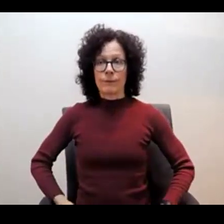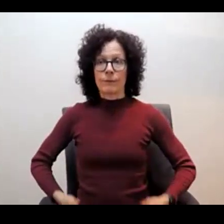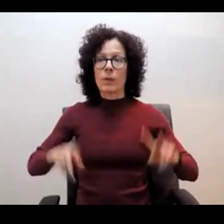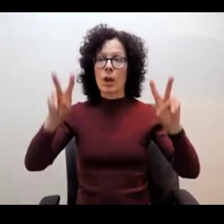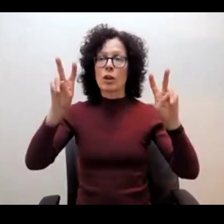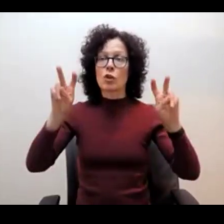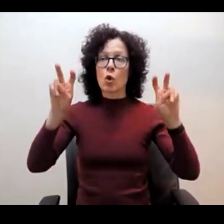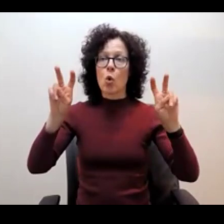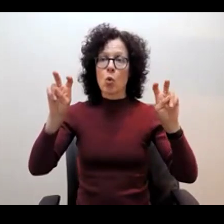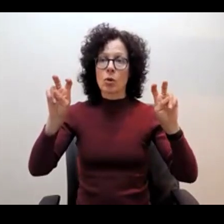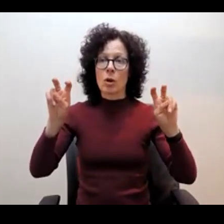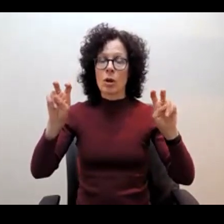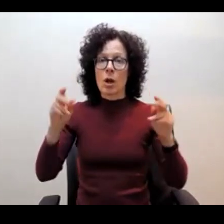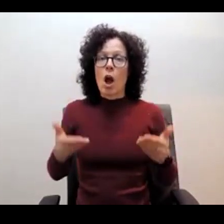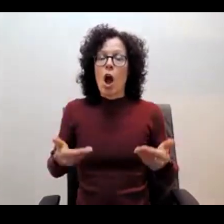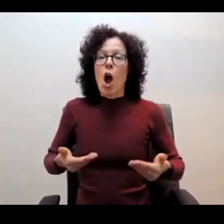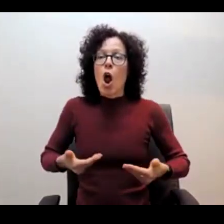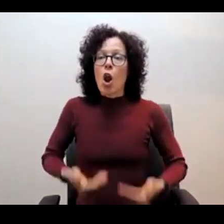lower embracing the tree.